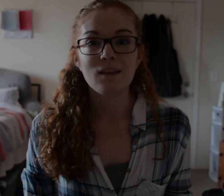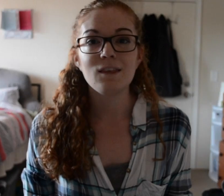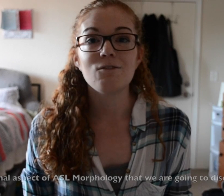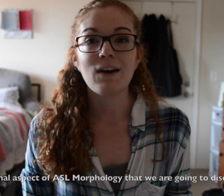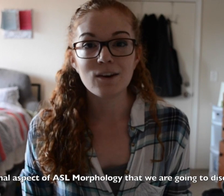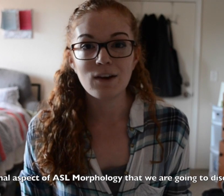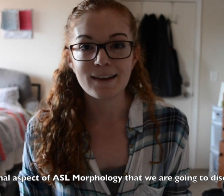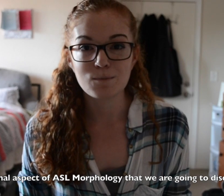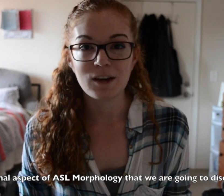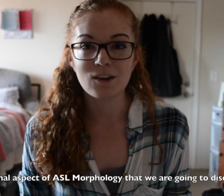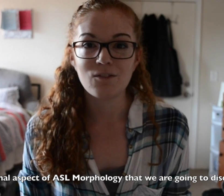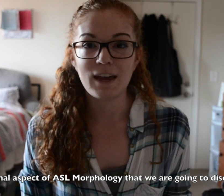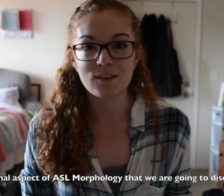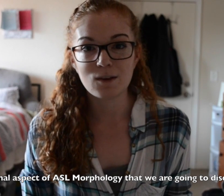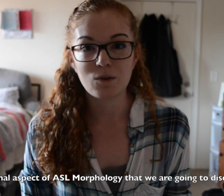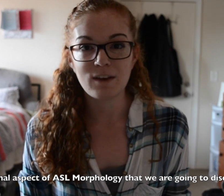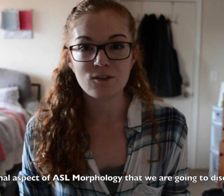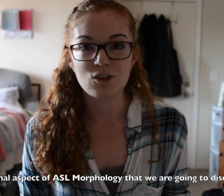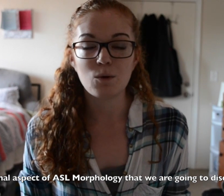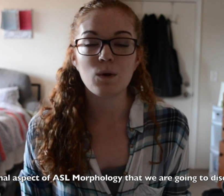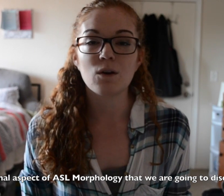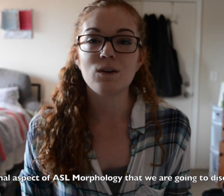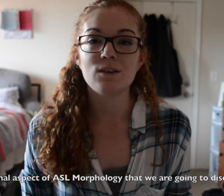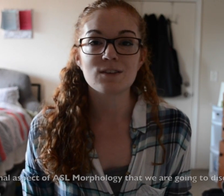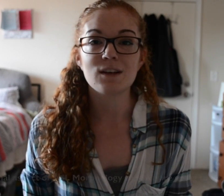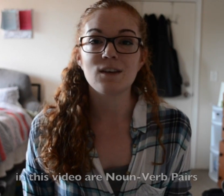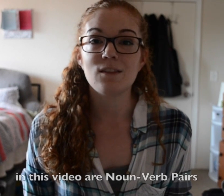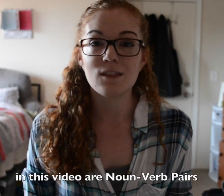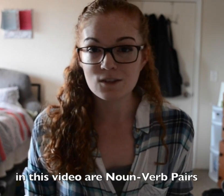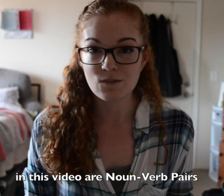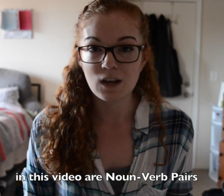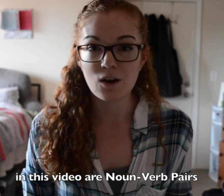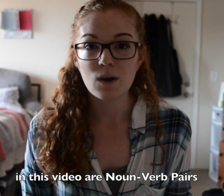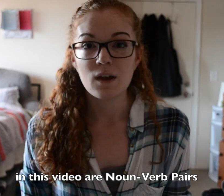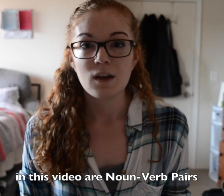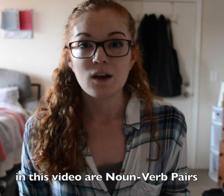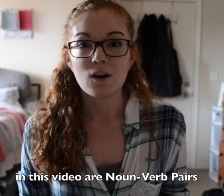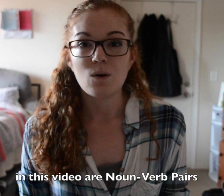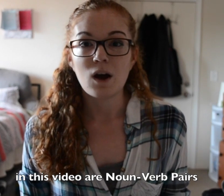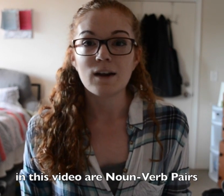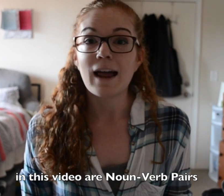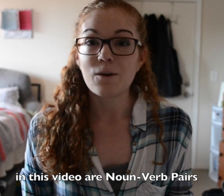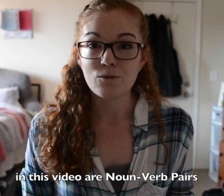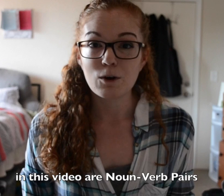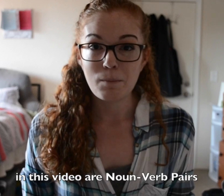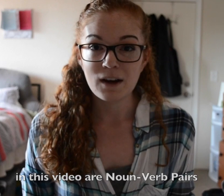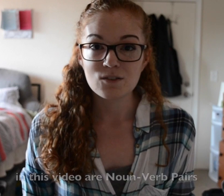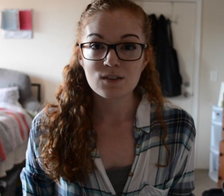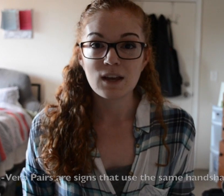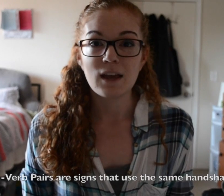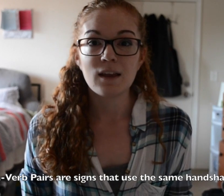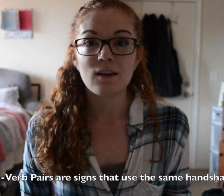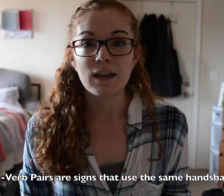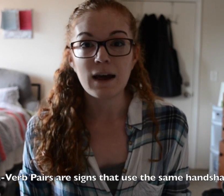The final aspect of ASL morphology that we are going to discuss in this video are noun-verb pairs. And